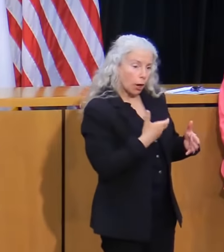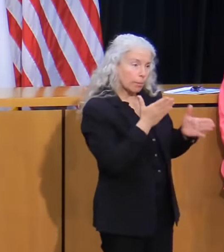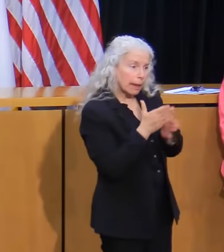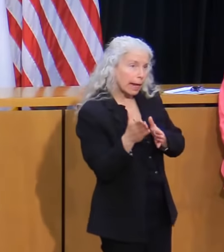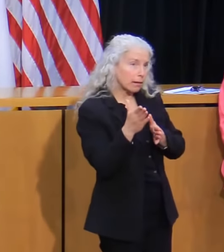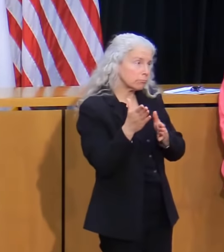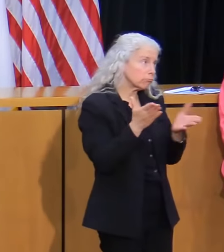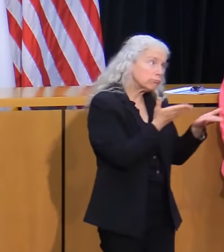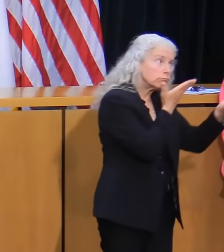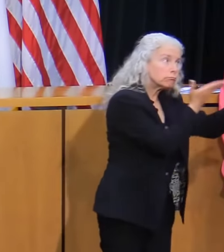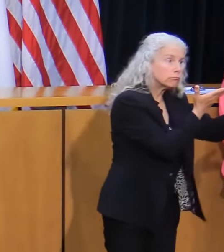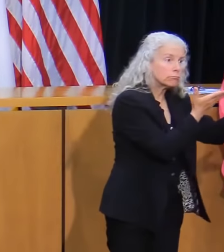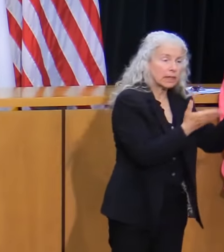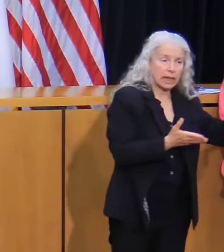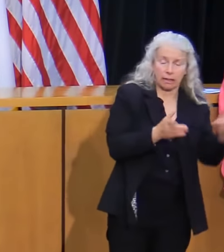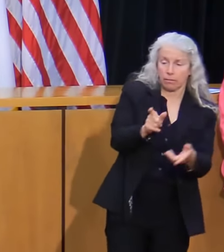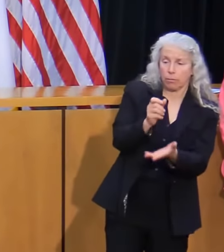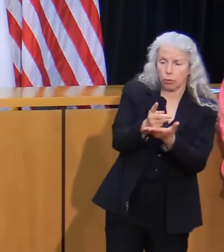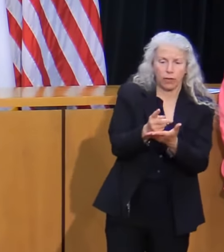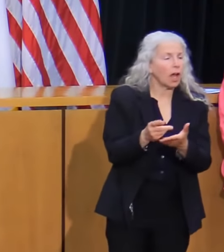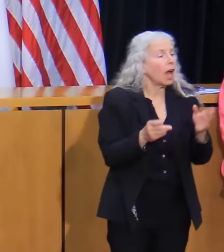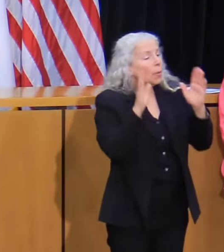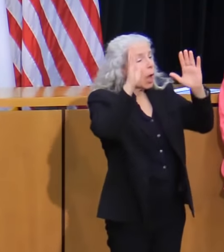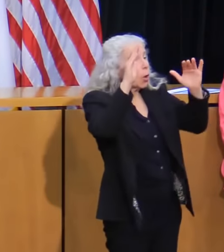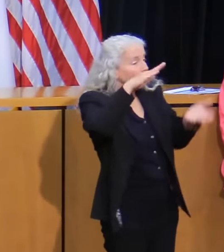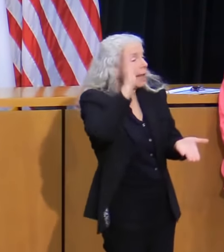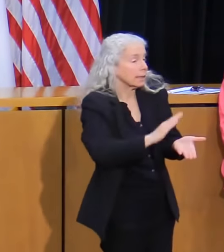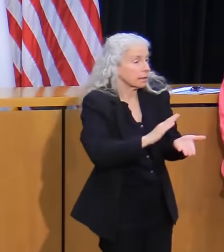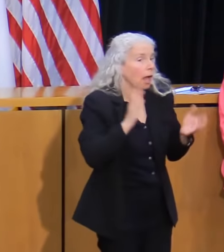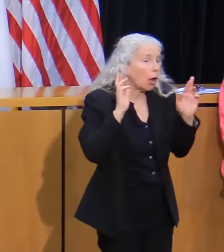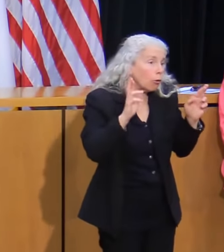reopening. Yeah, I think there will be less of that.